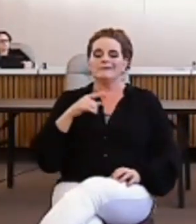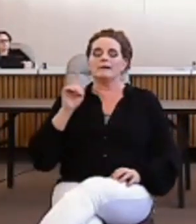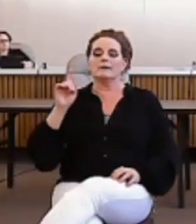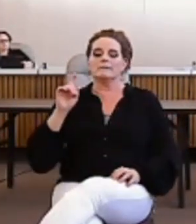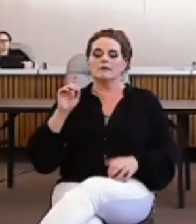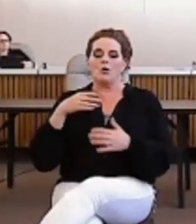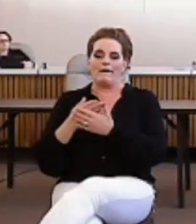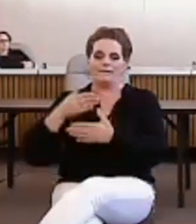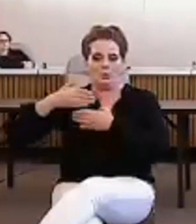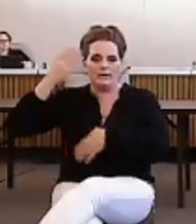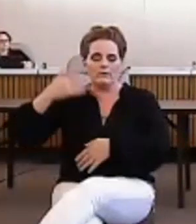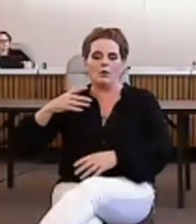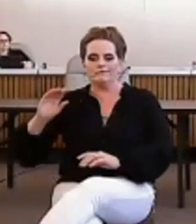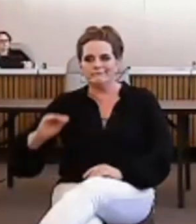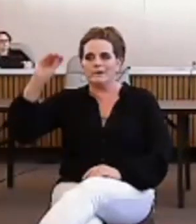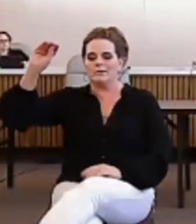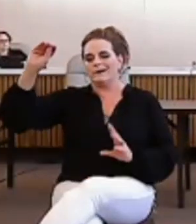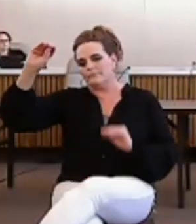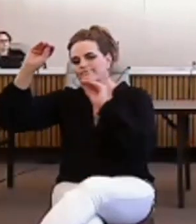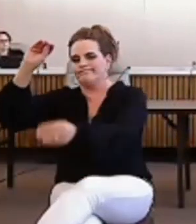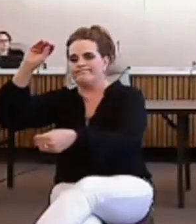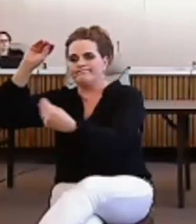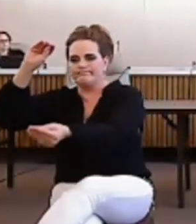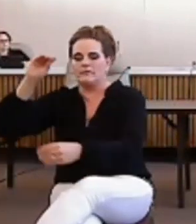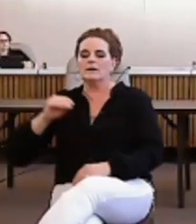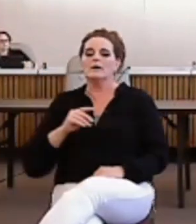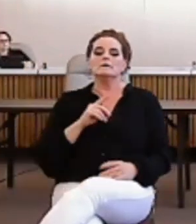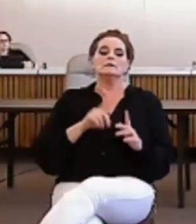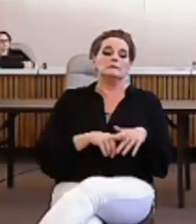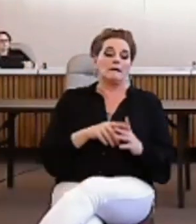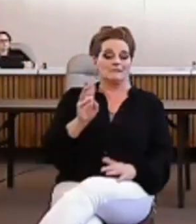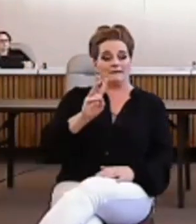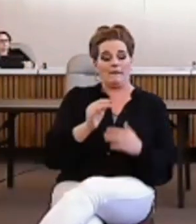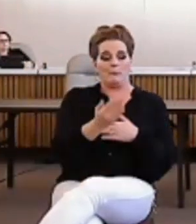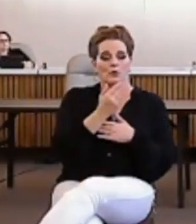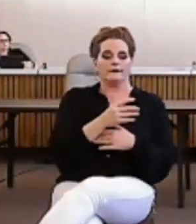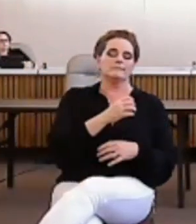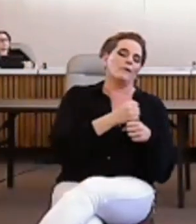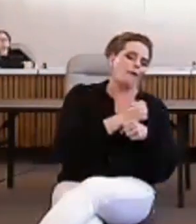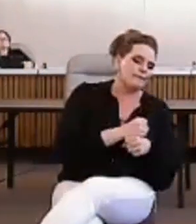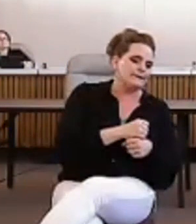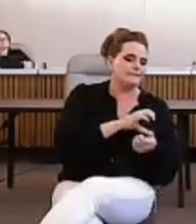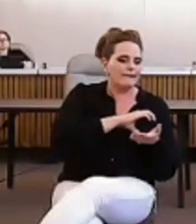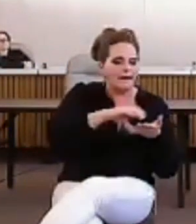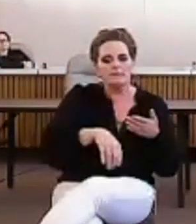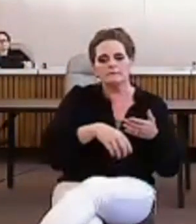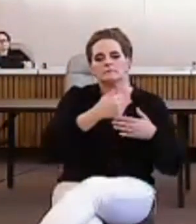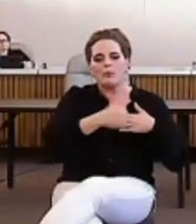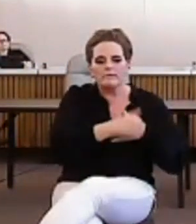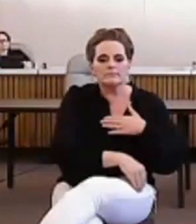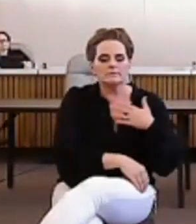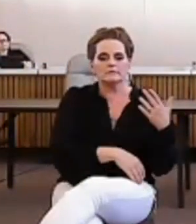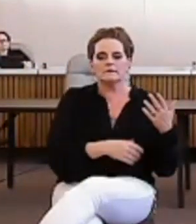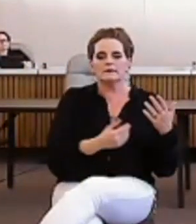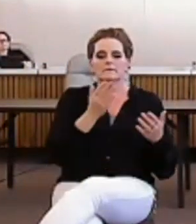do. They are going to open at 6 a.m. They're going to have coffee, cake, bread, and